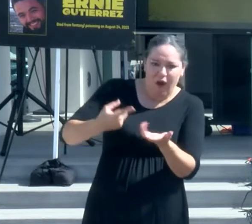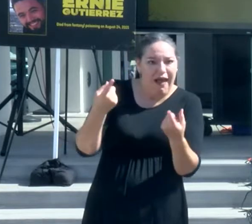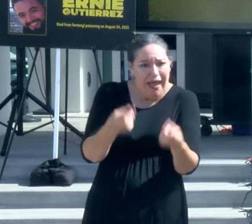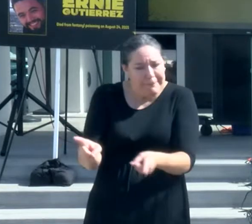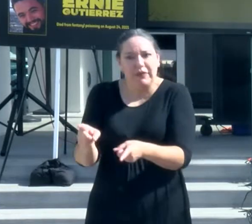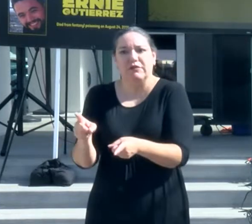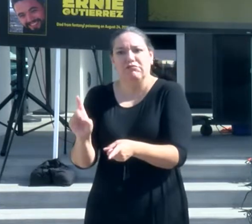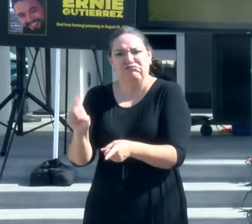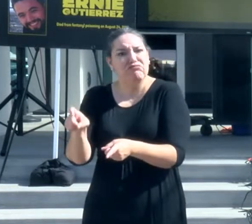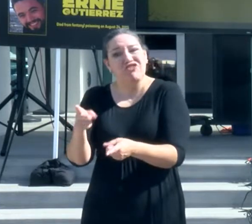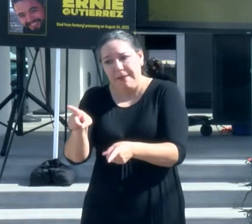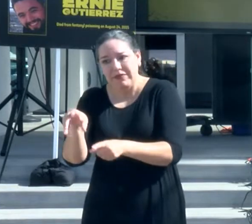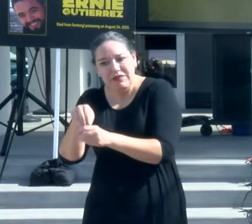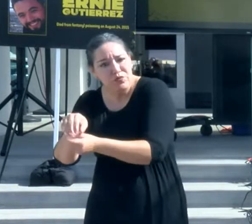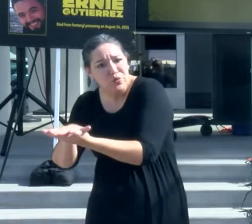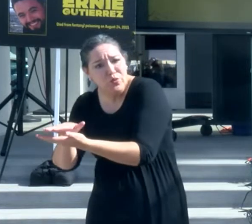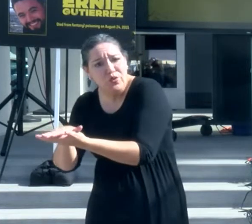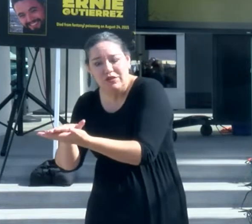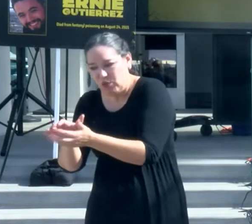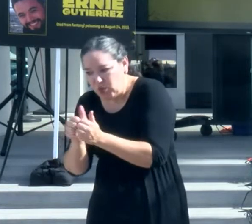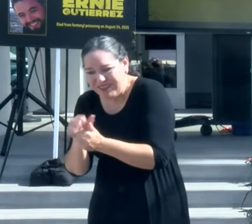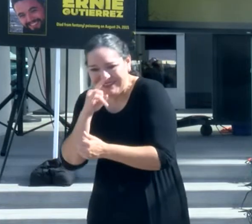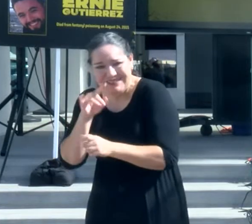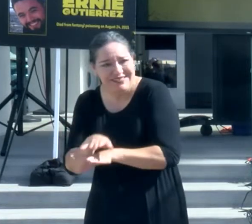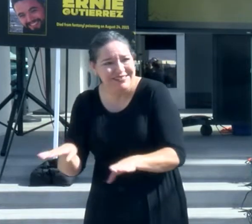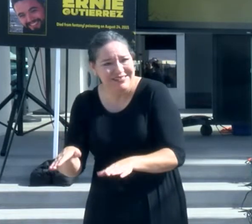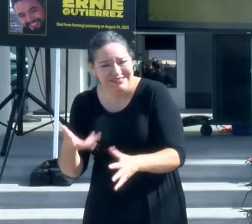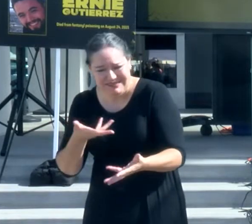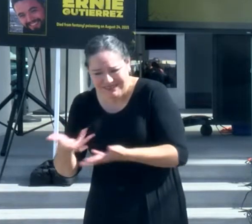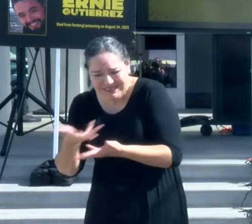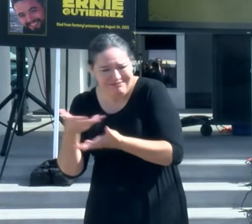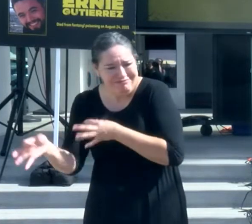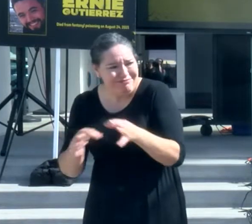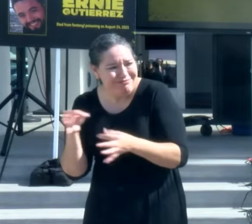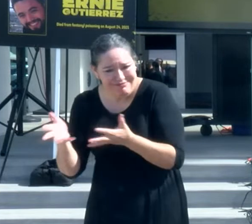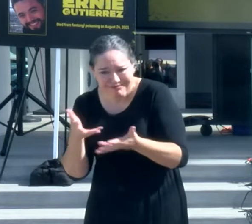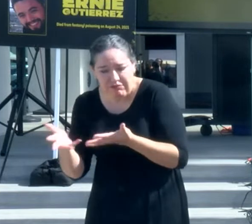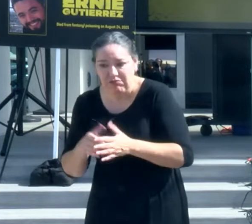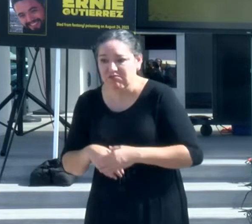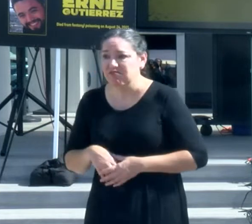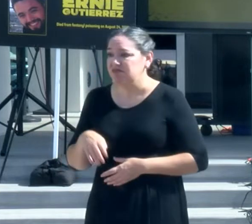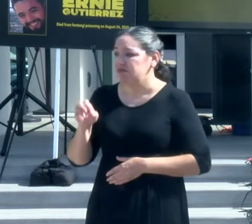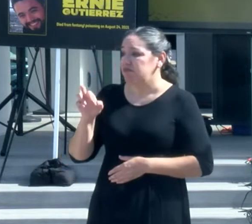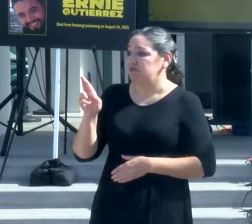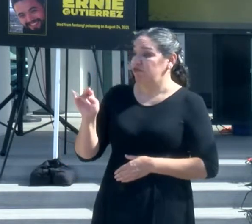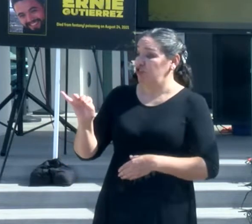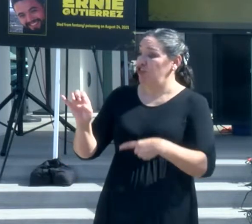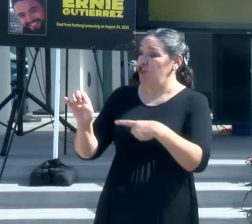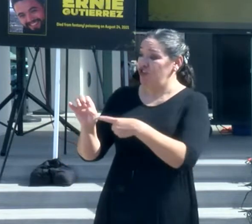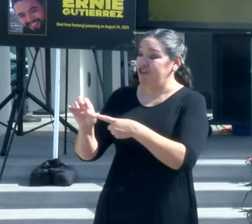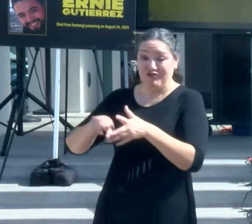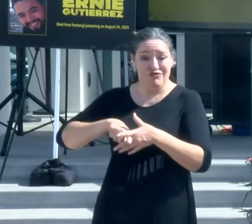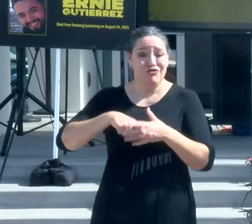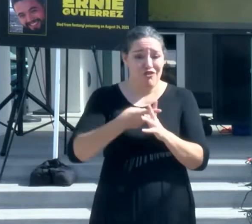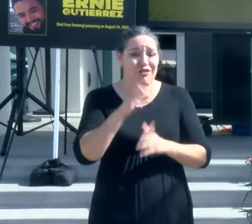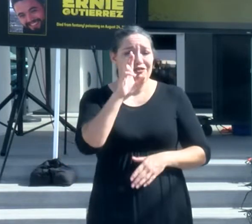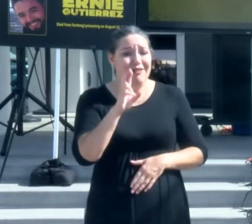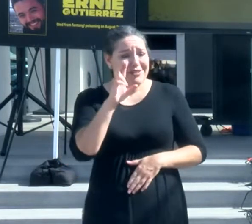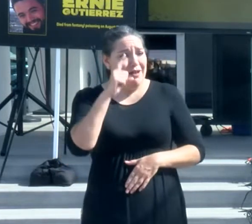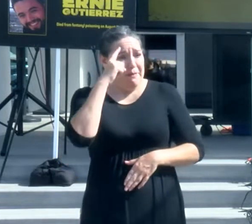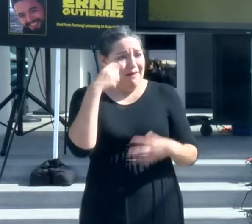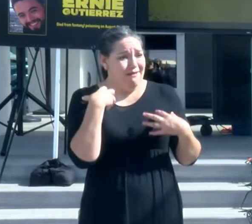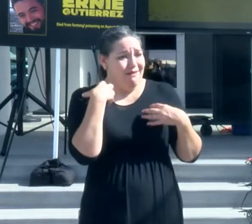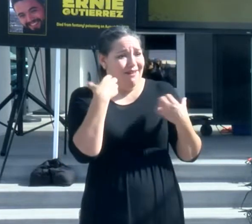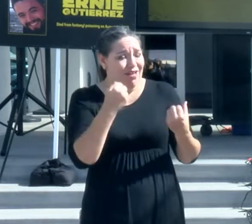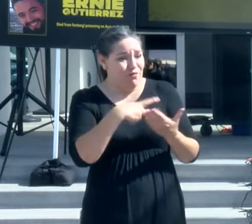our schools with our kids. Ernie did not get to finish the program he started with Riverside Mental Health